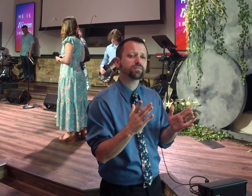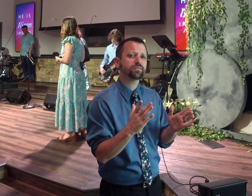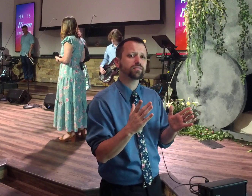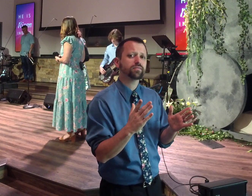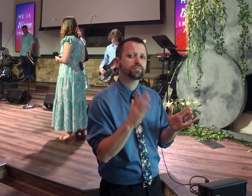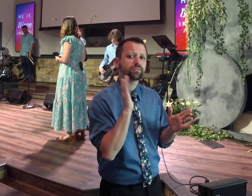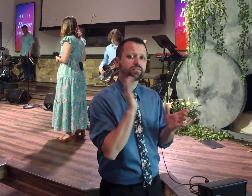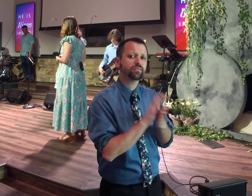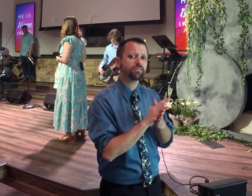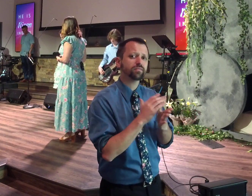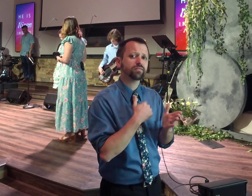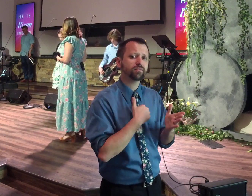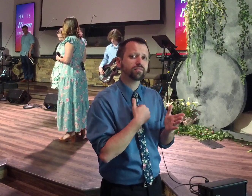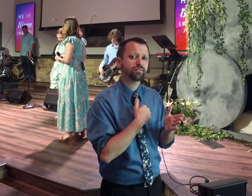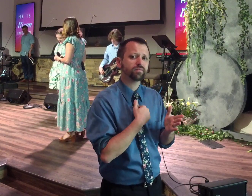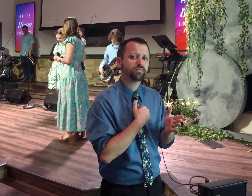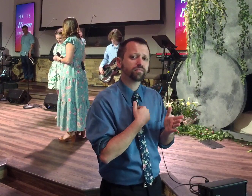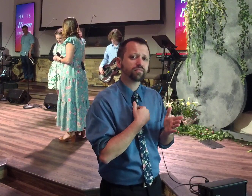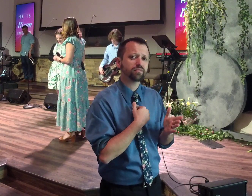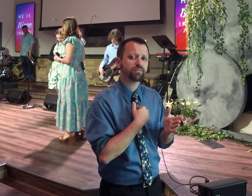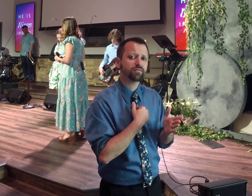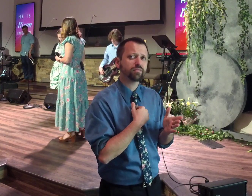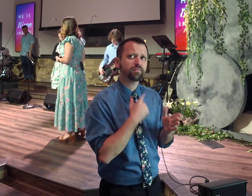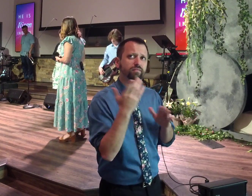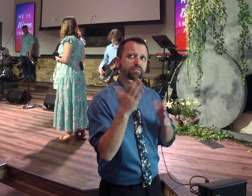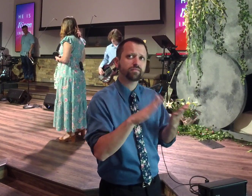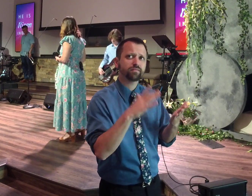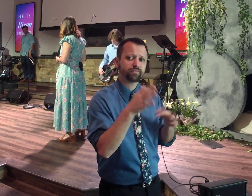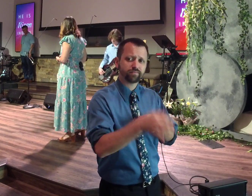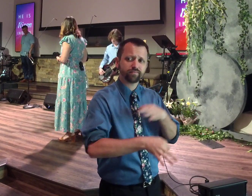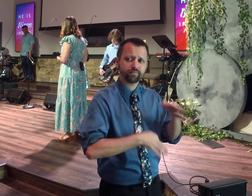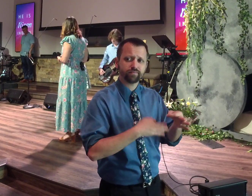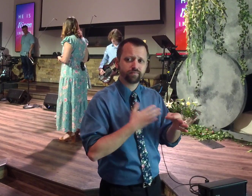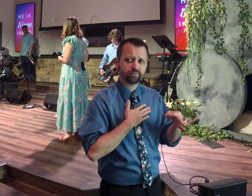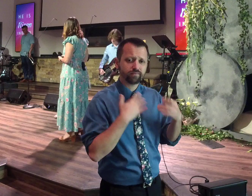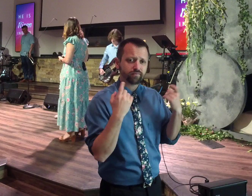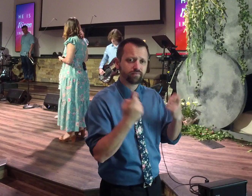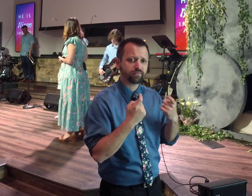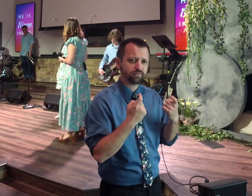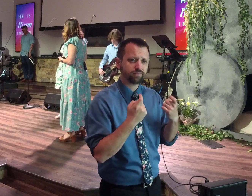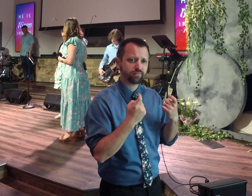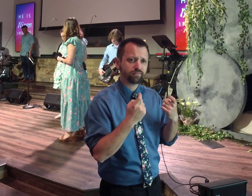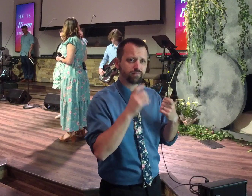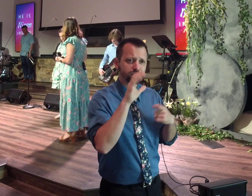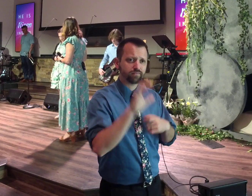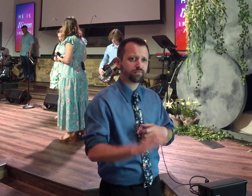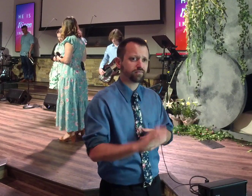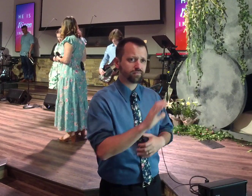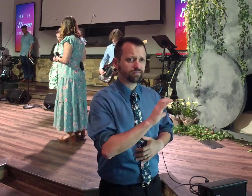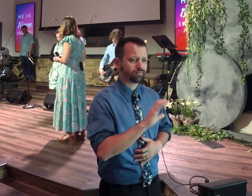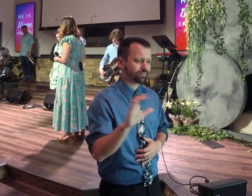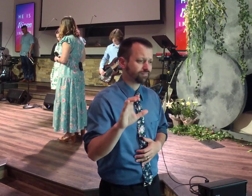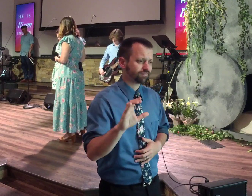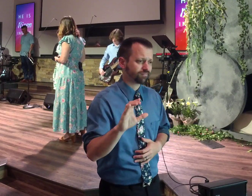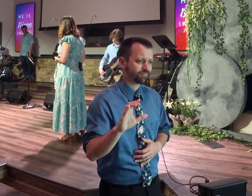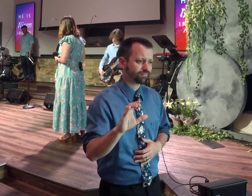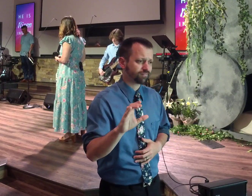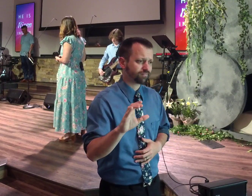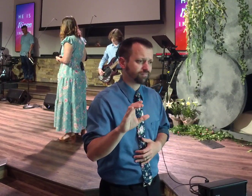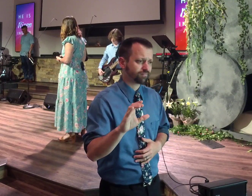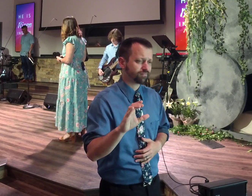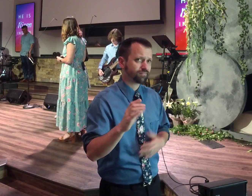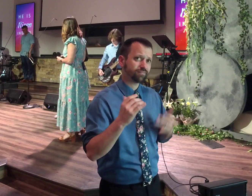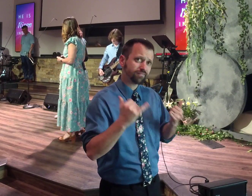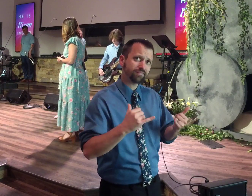but I believe that you died for my sins on the cross. And now